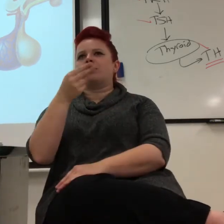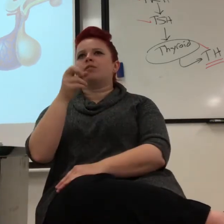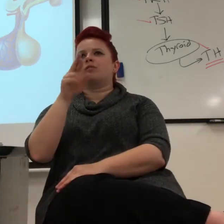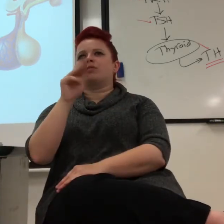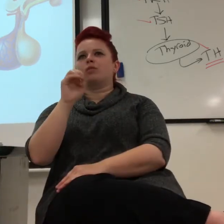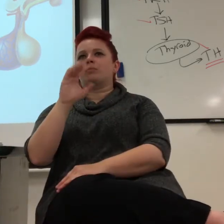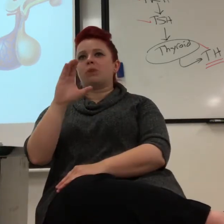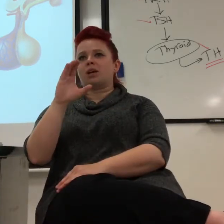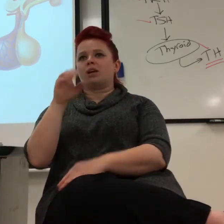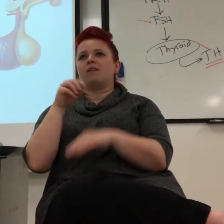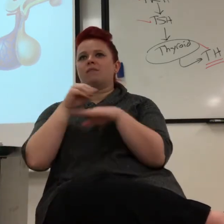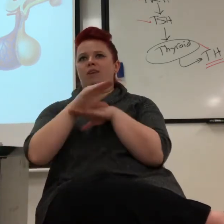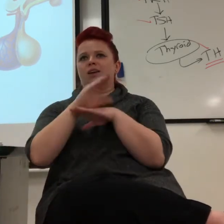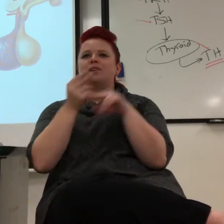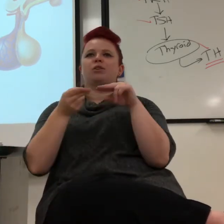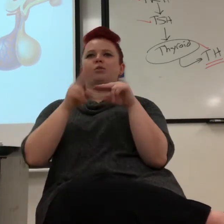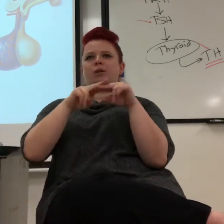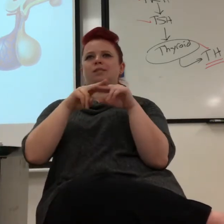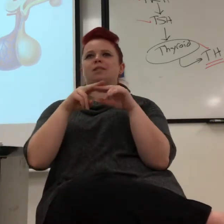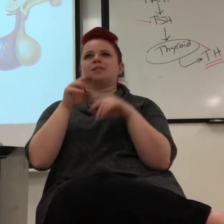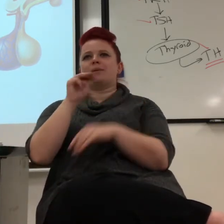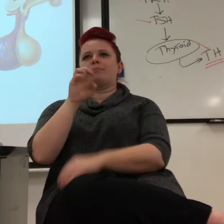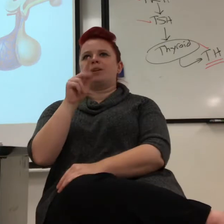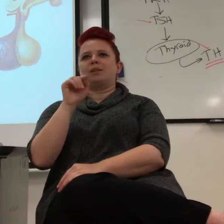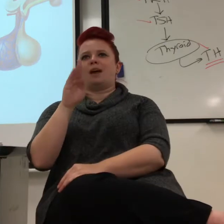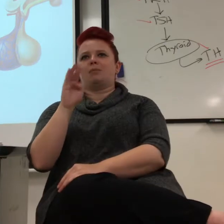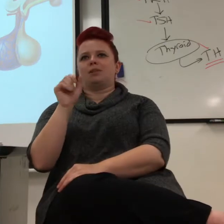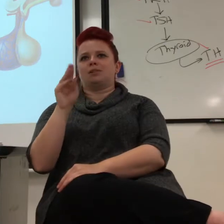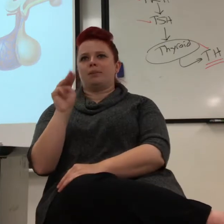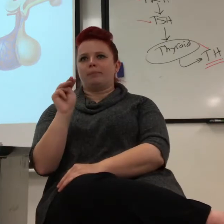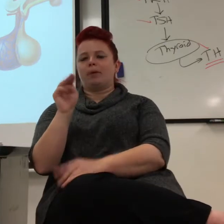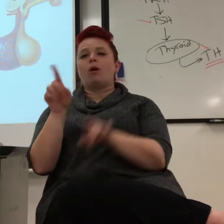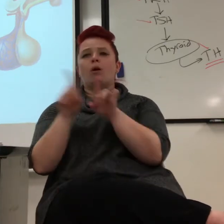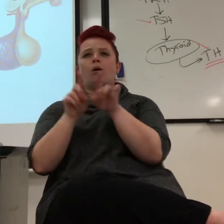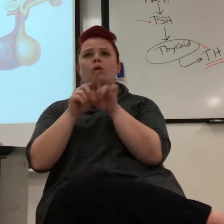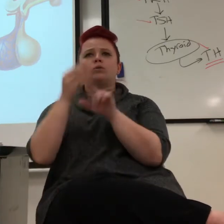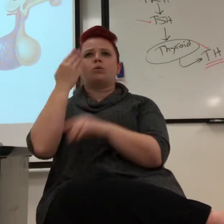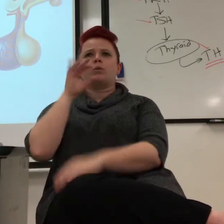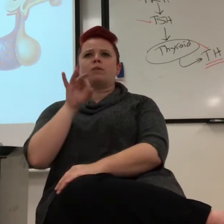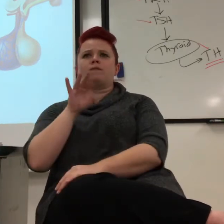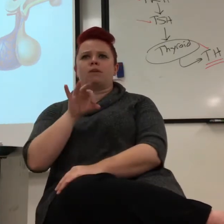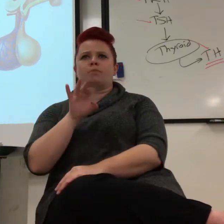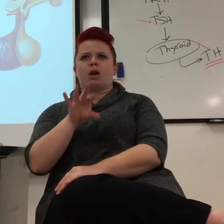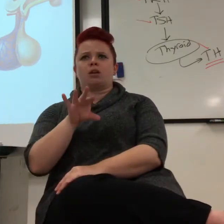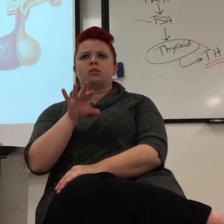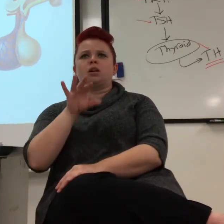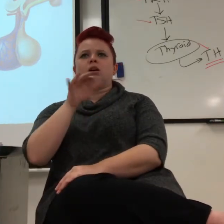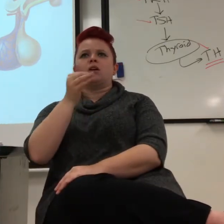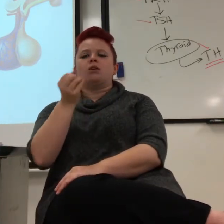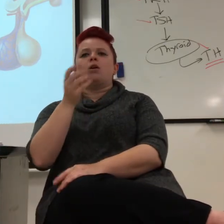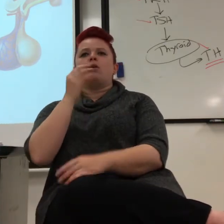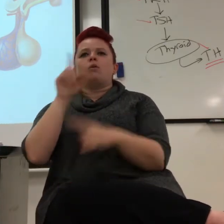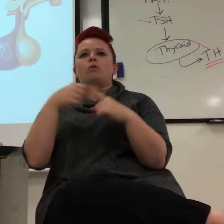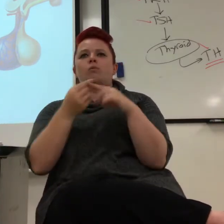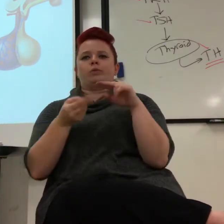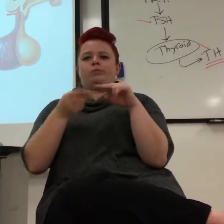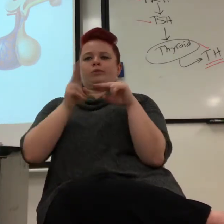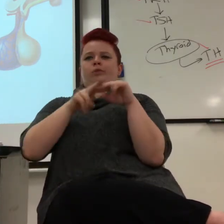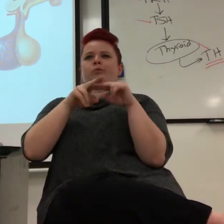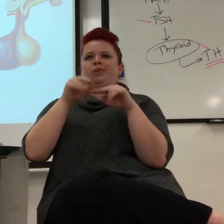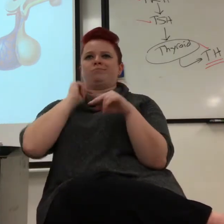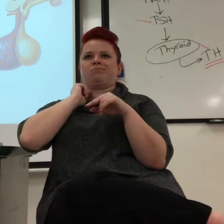increases metabolism, different way of saying it. Also know the feedbacks. When you increase circulating levels of the thyroid hormone, it turns it